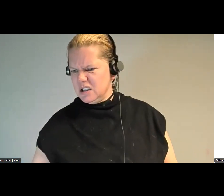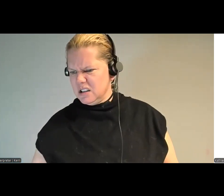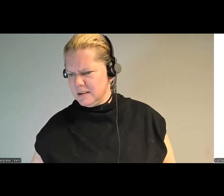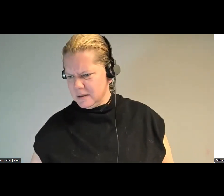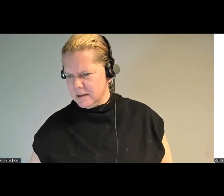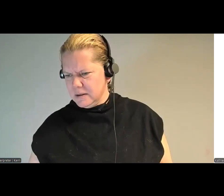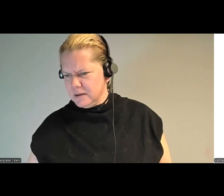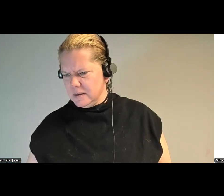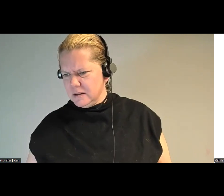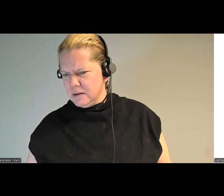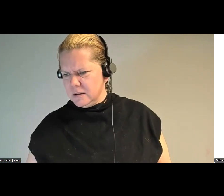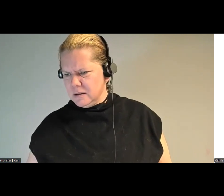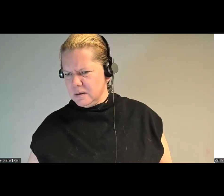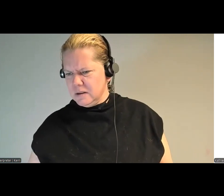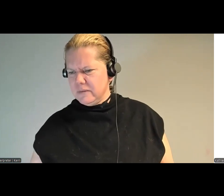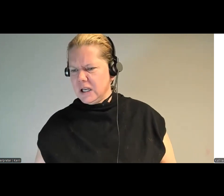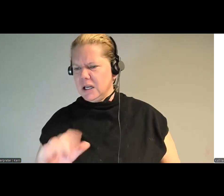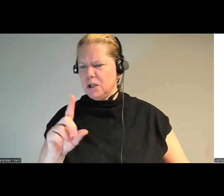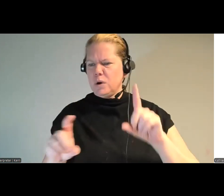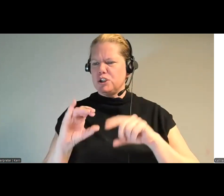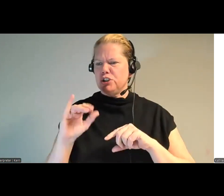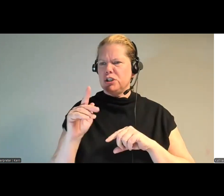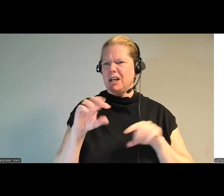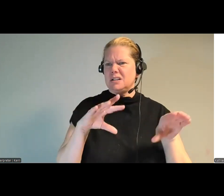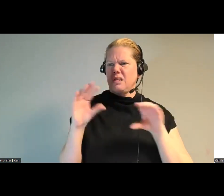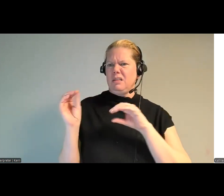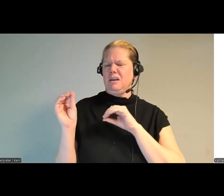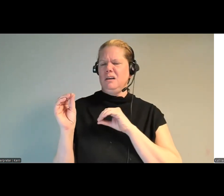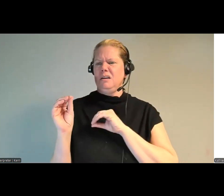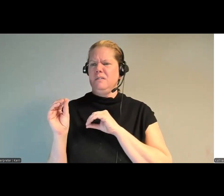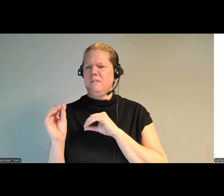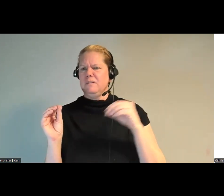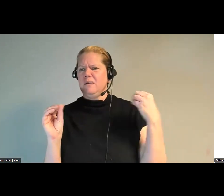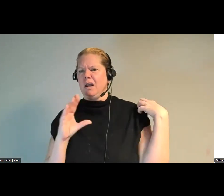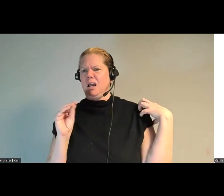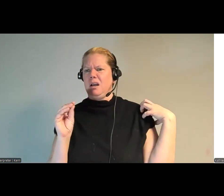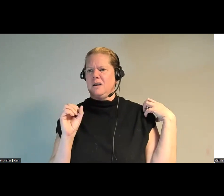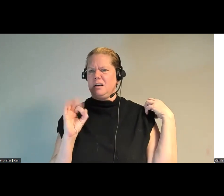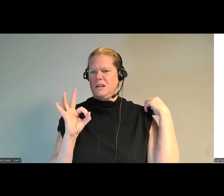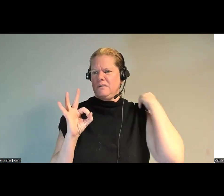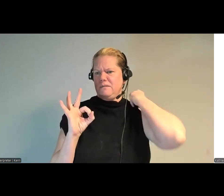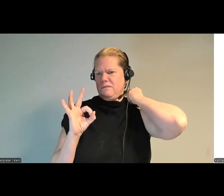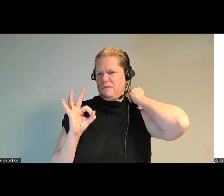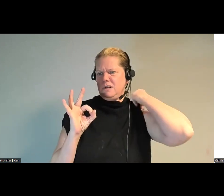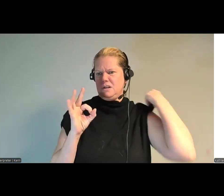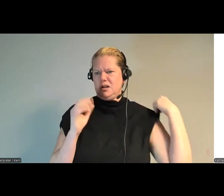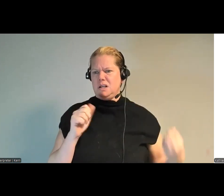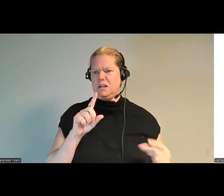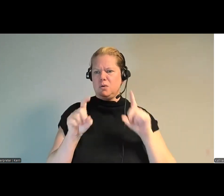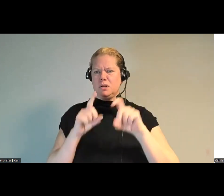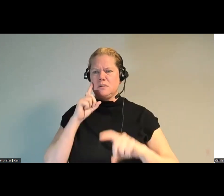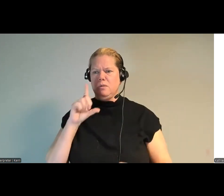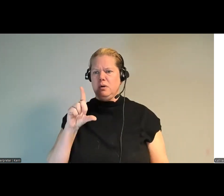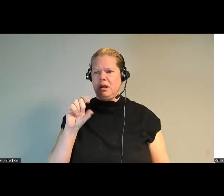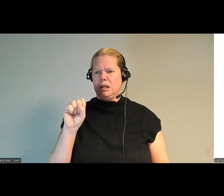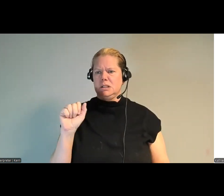questions at all. I believe Jackie had to leave. And if we have any questions for Lisa, and